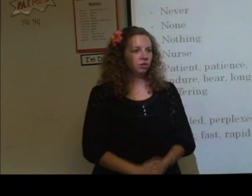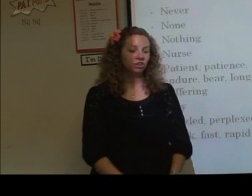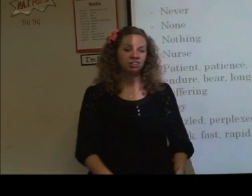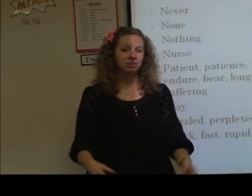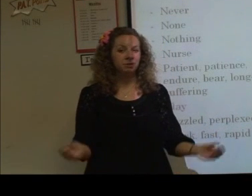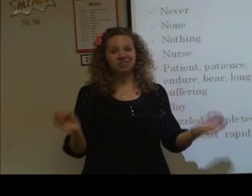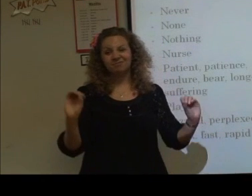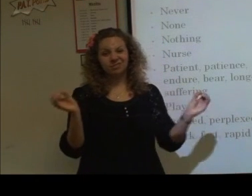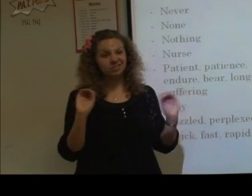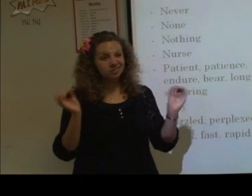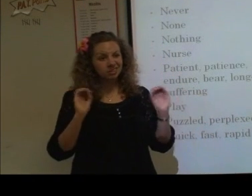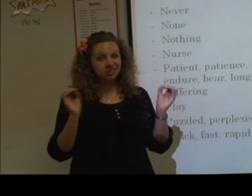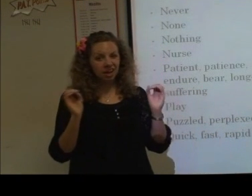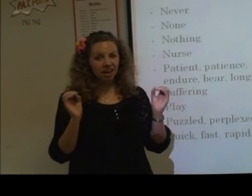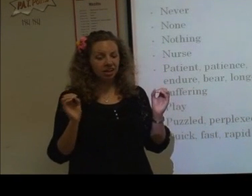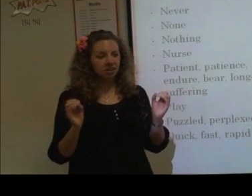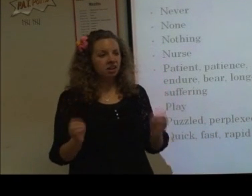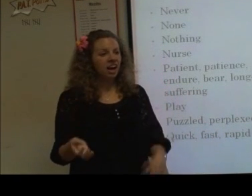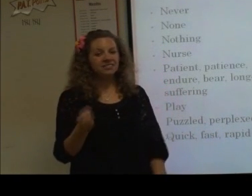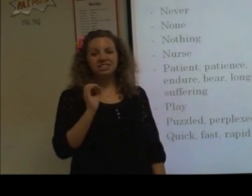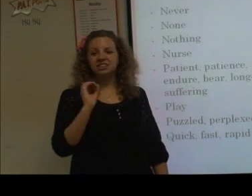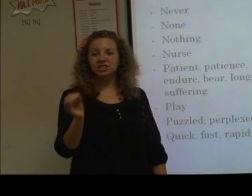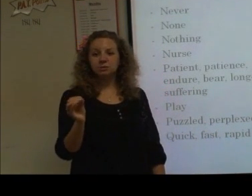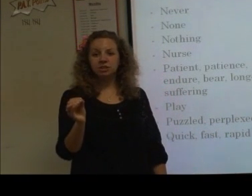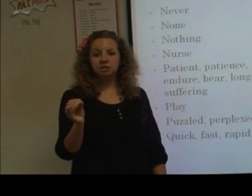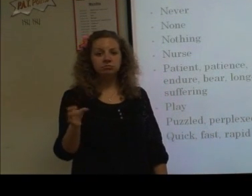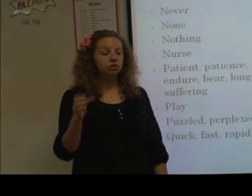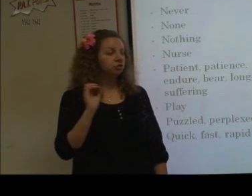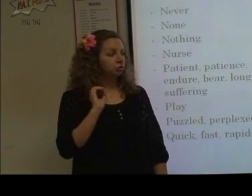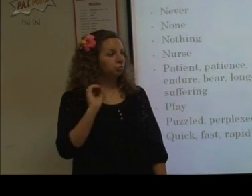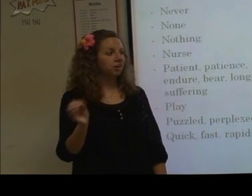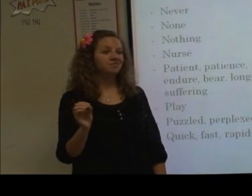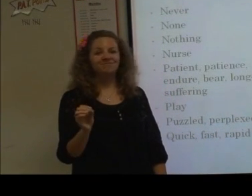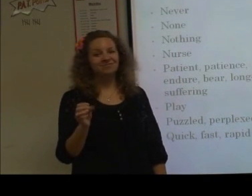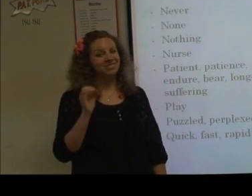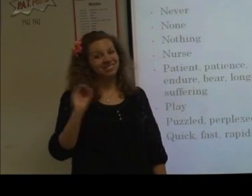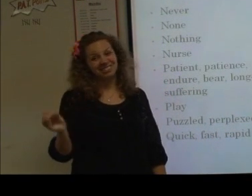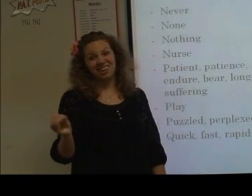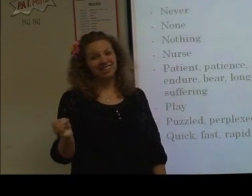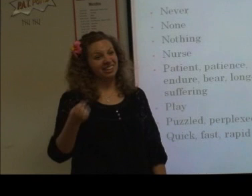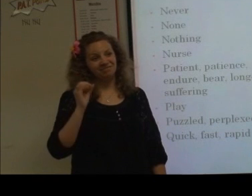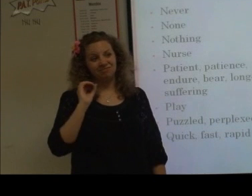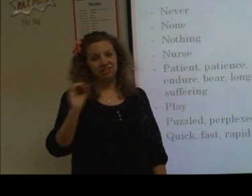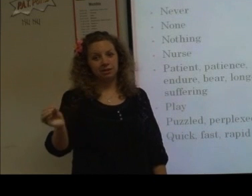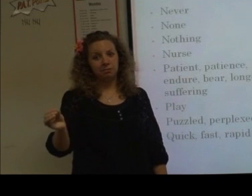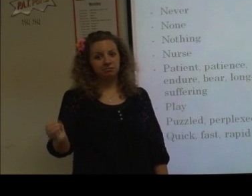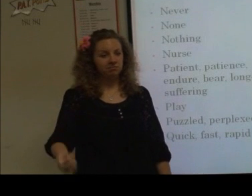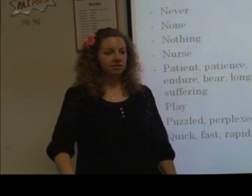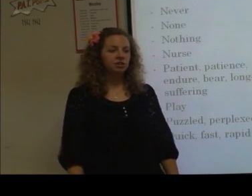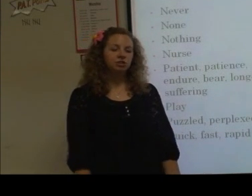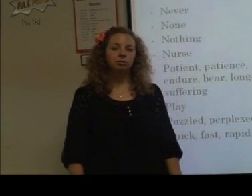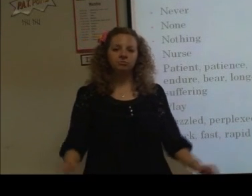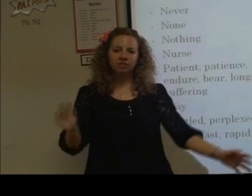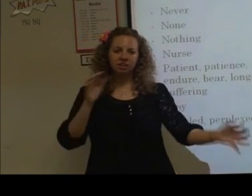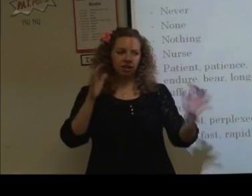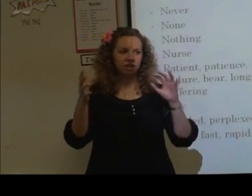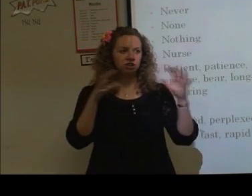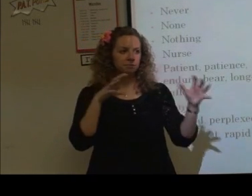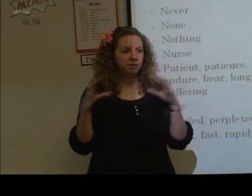Or you can just be like, there's none. I've seen it this way too. You can do it with one, there's none, like, zip. So it kind of just depends